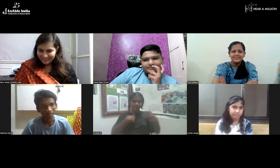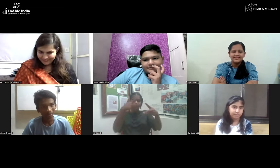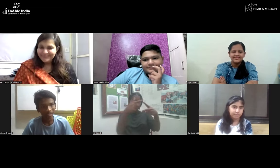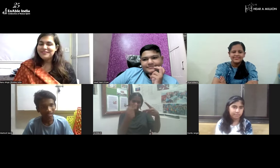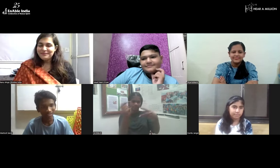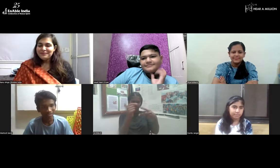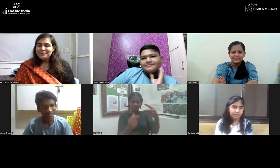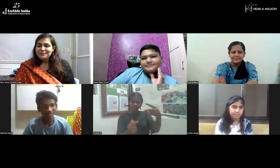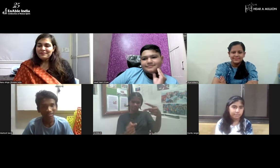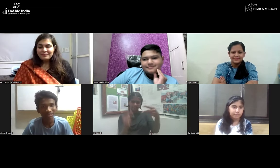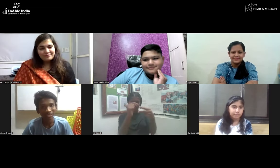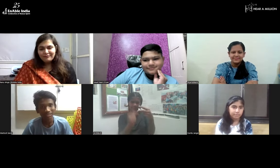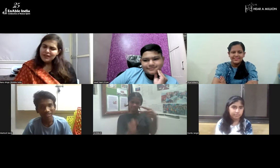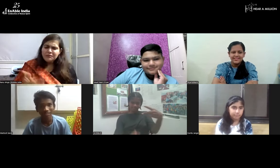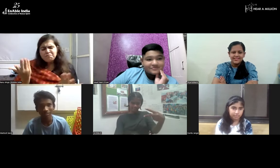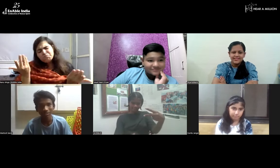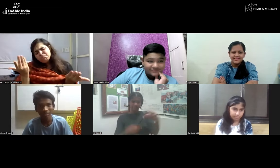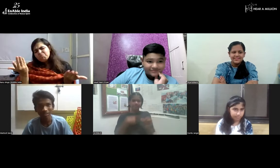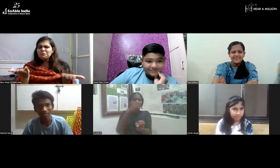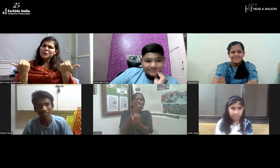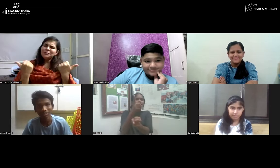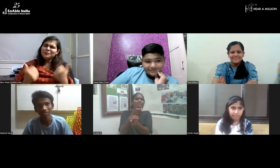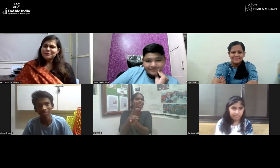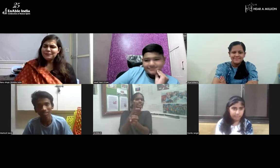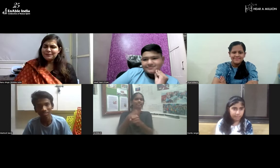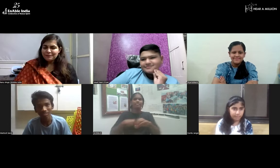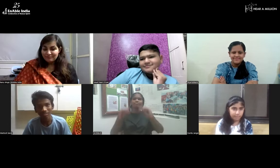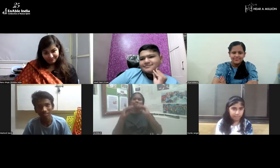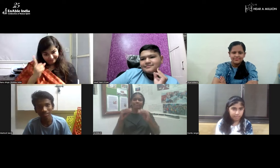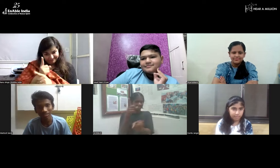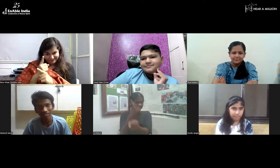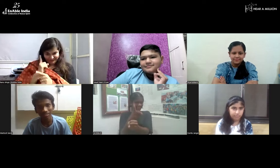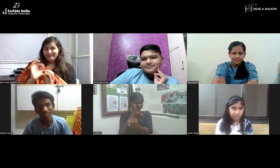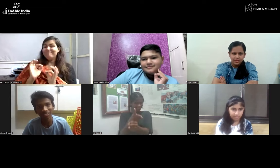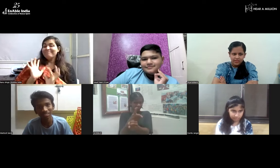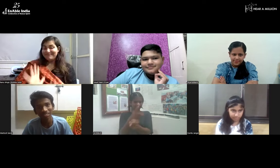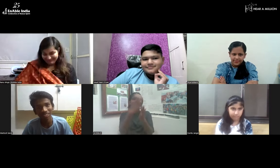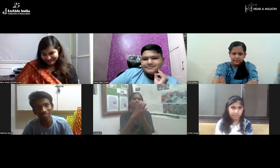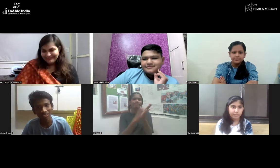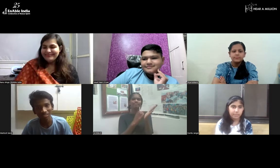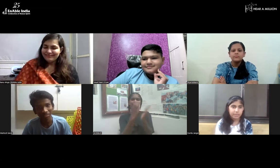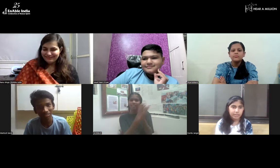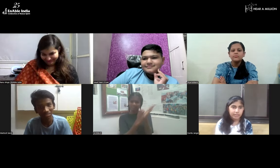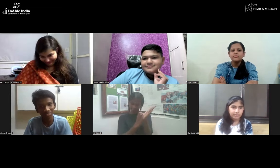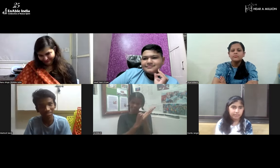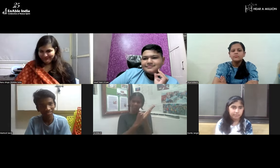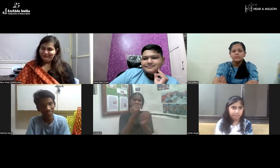it harms you physically also. You can get sick and it builds up in your body.